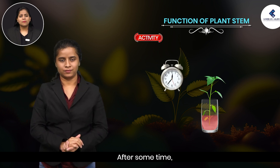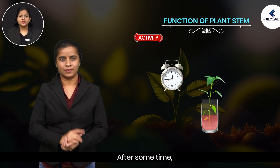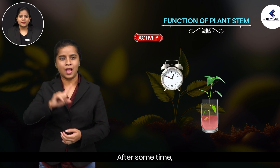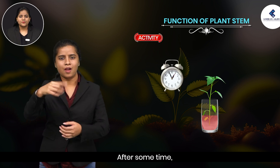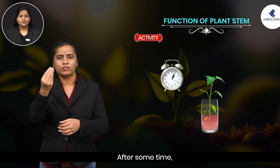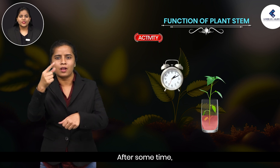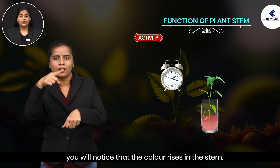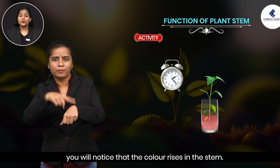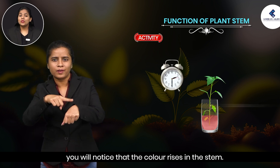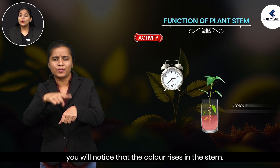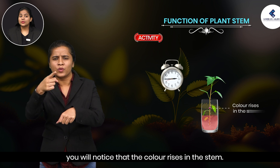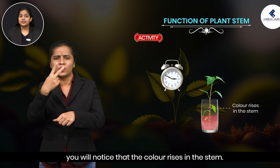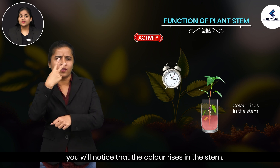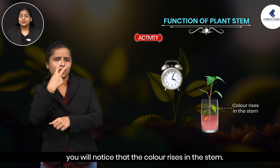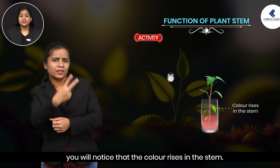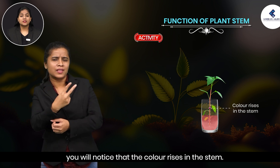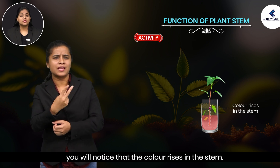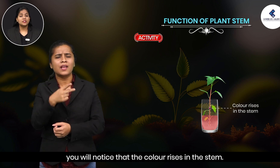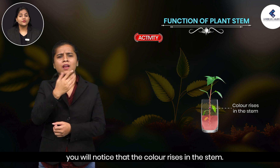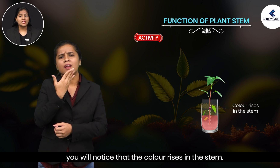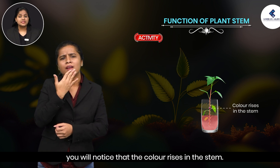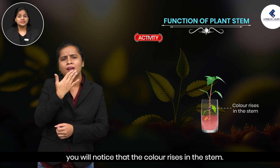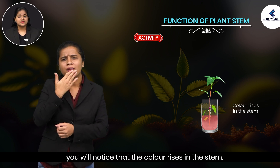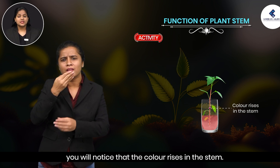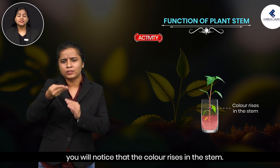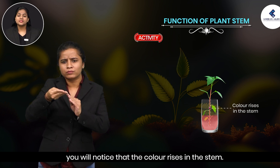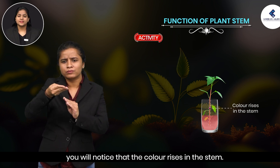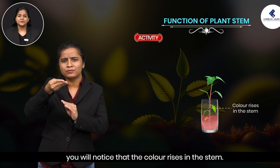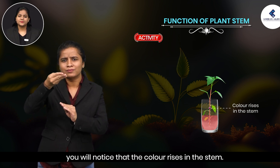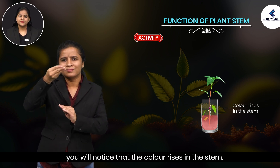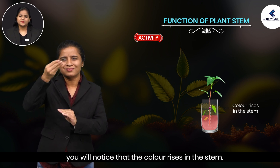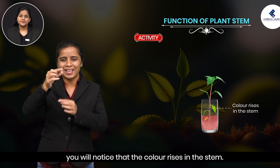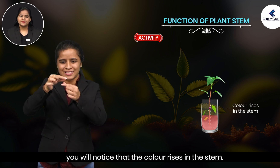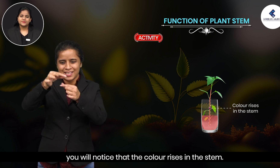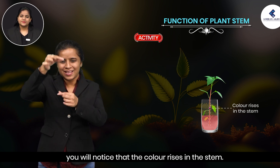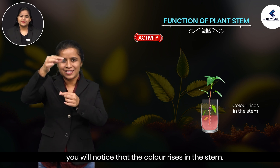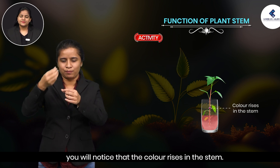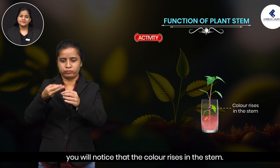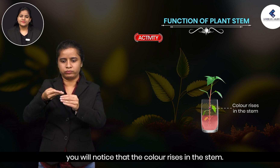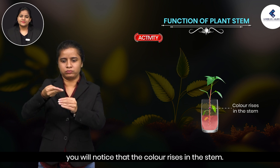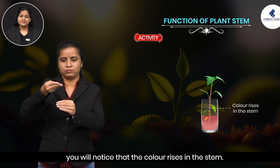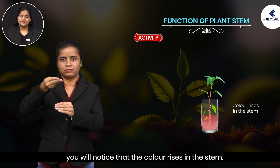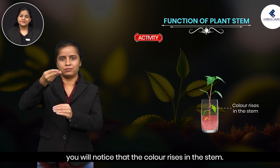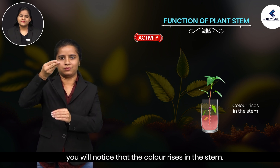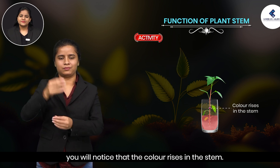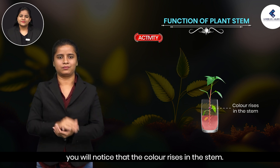After some time, you will notice that the color rises in the stem.